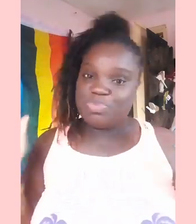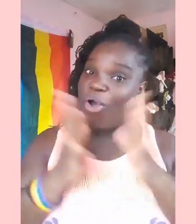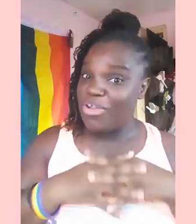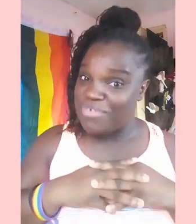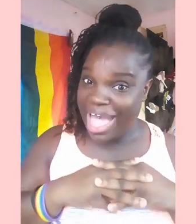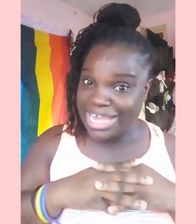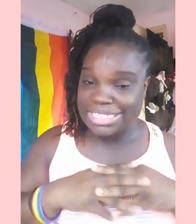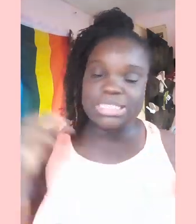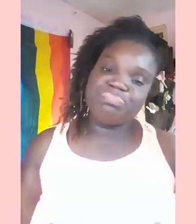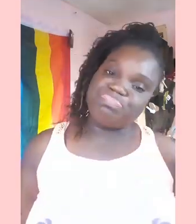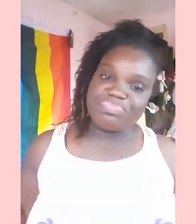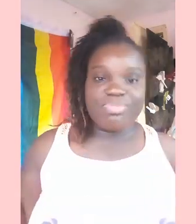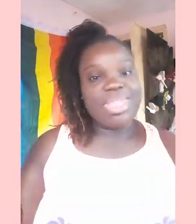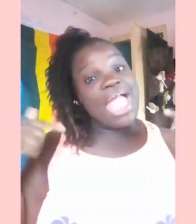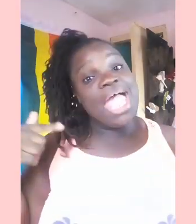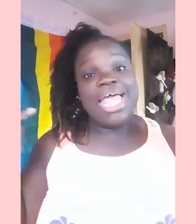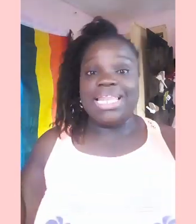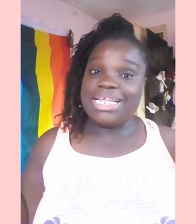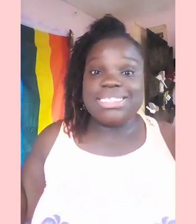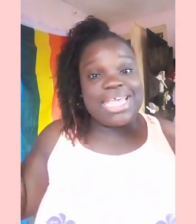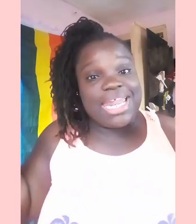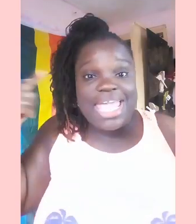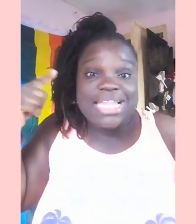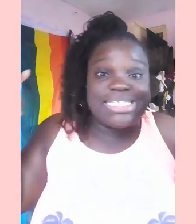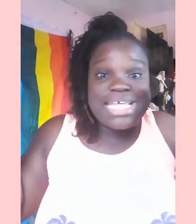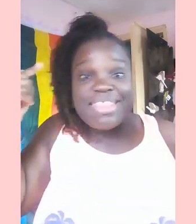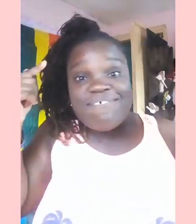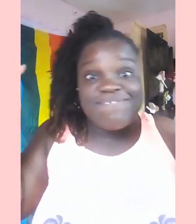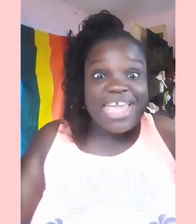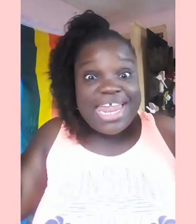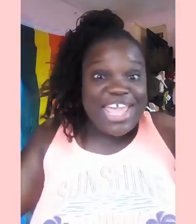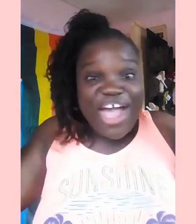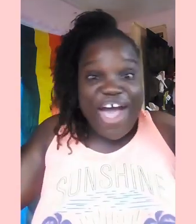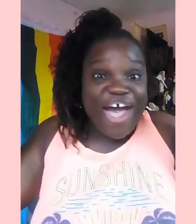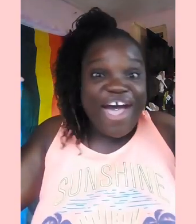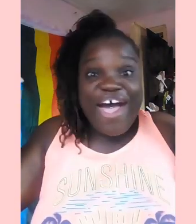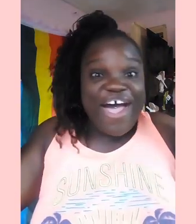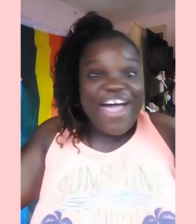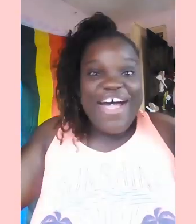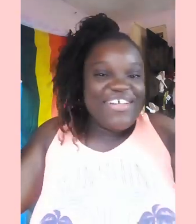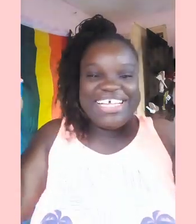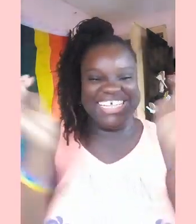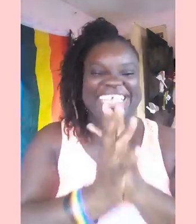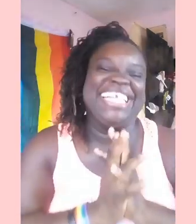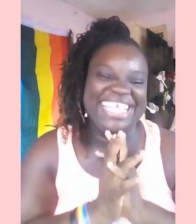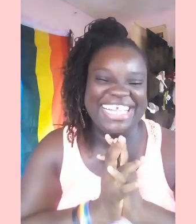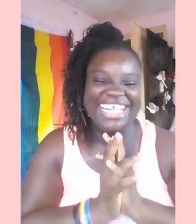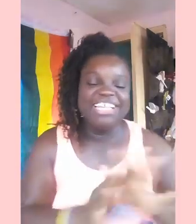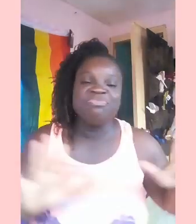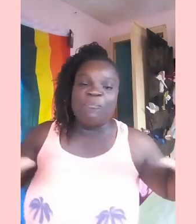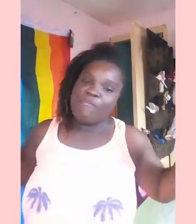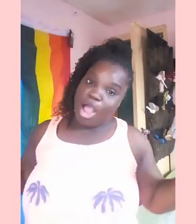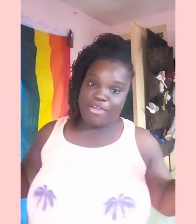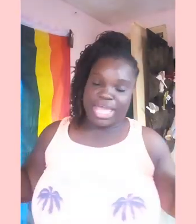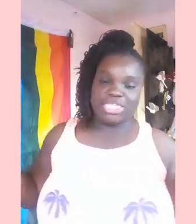All right, let's get into the video. All right,